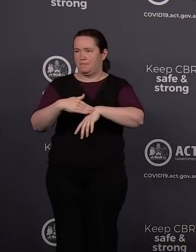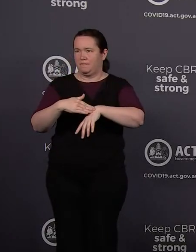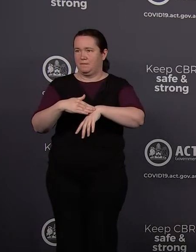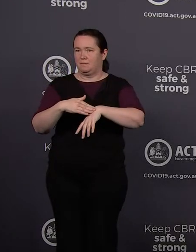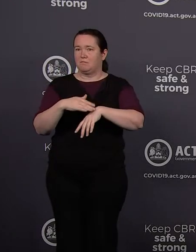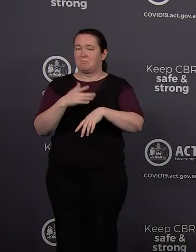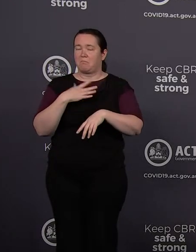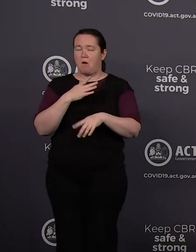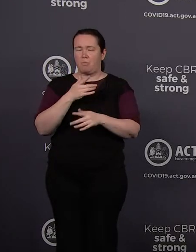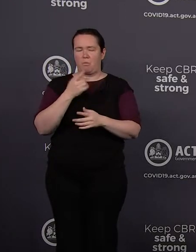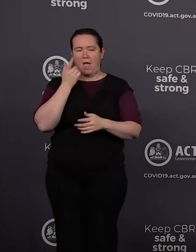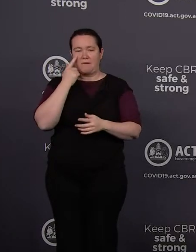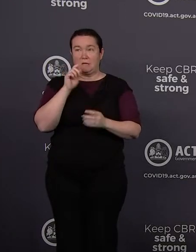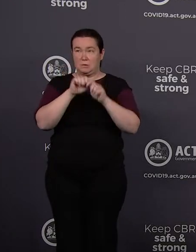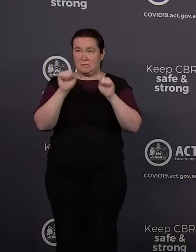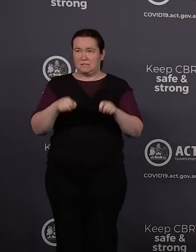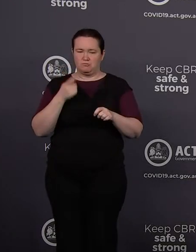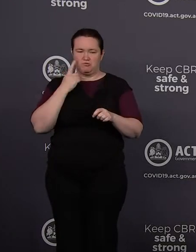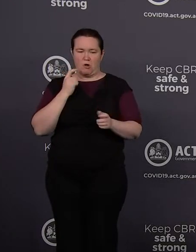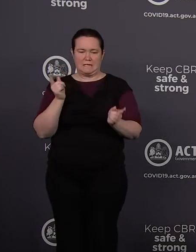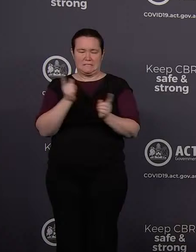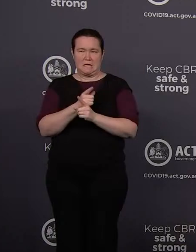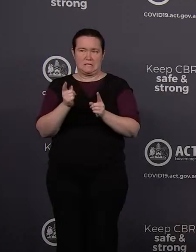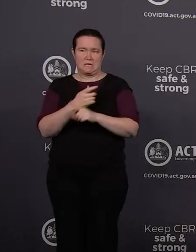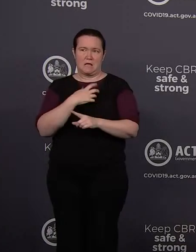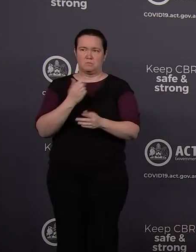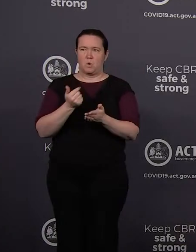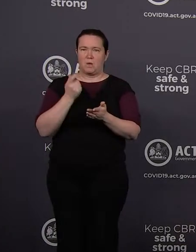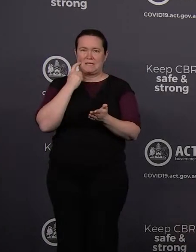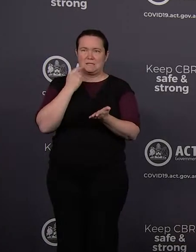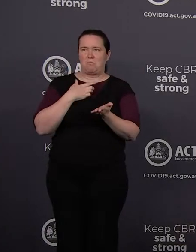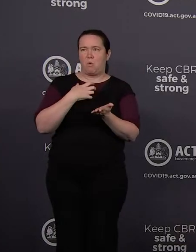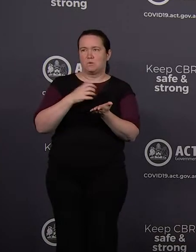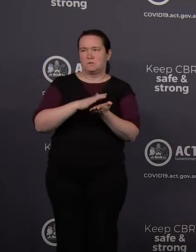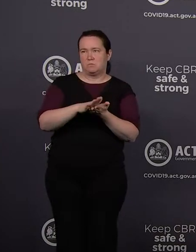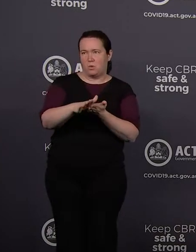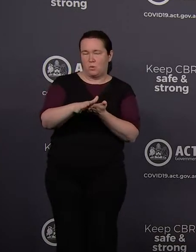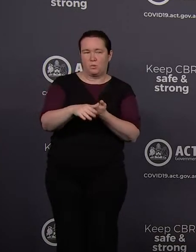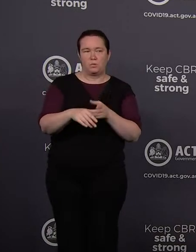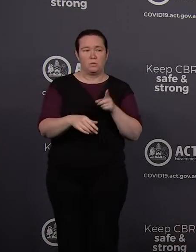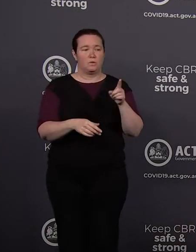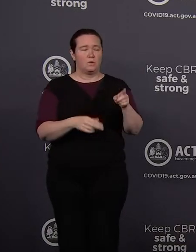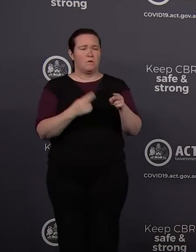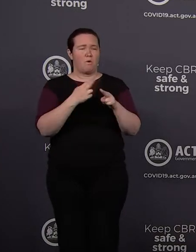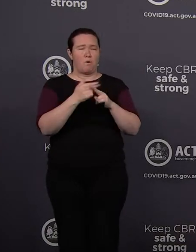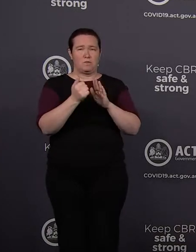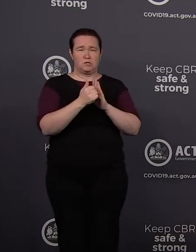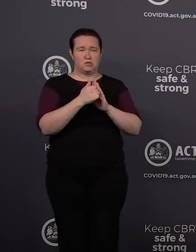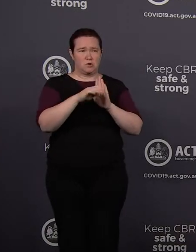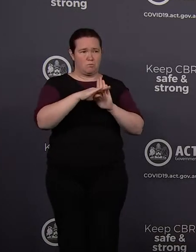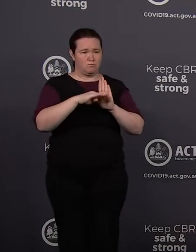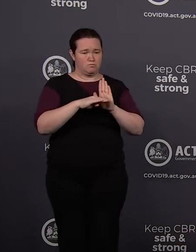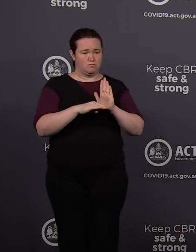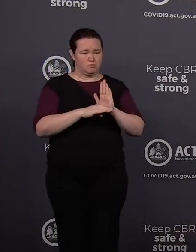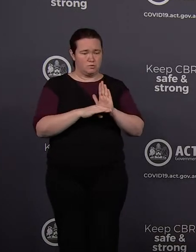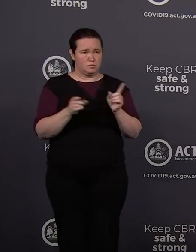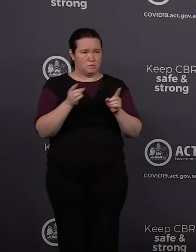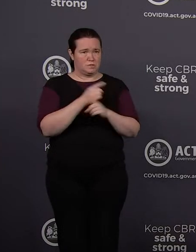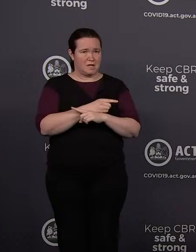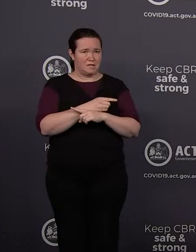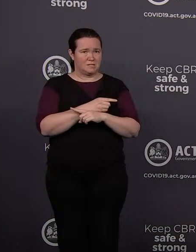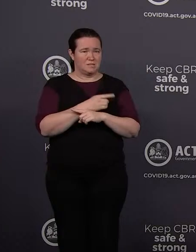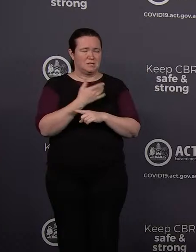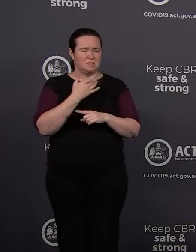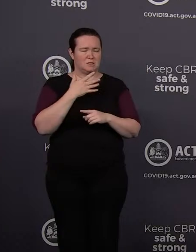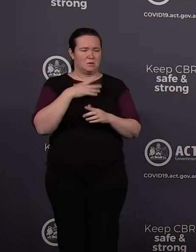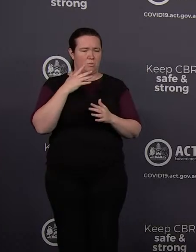system changes being put in place to address that. With the retail changes, Chief, will there be consideration for any vulnerable Canberrans, for